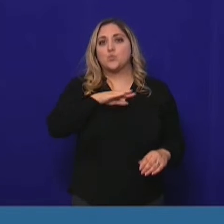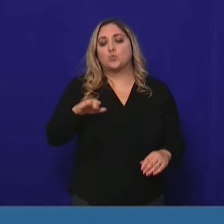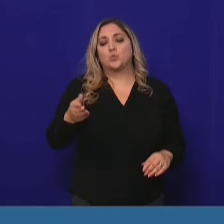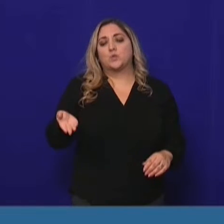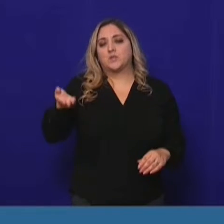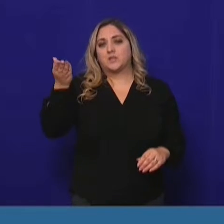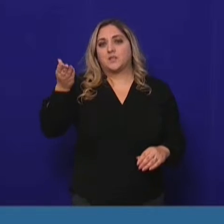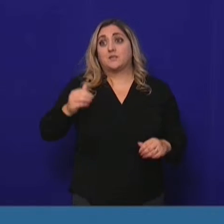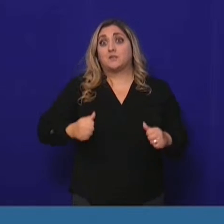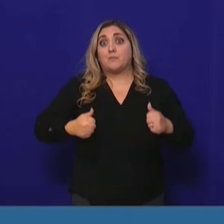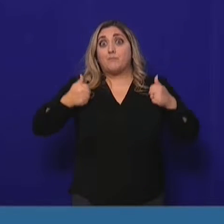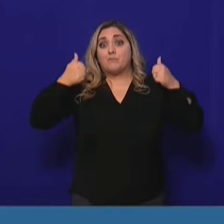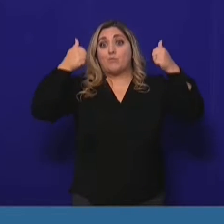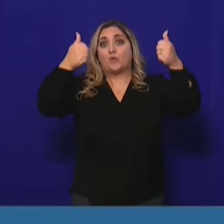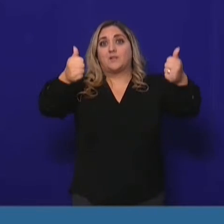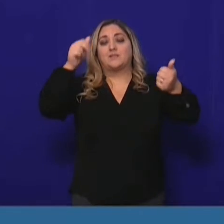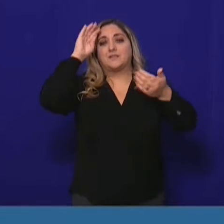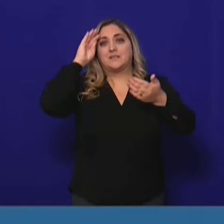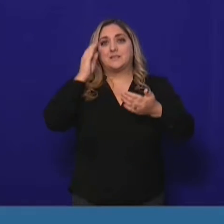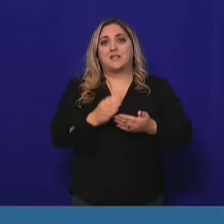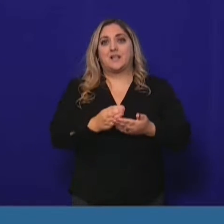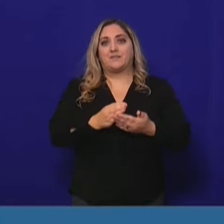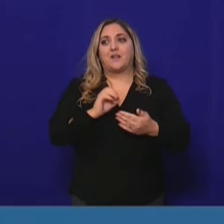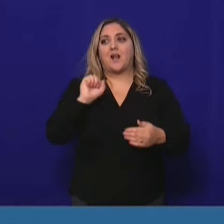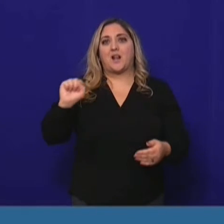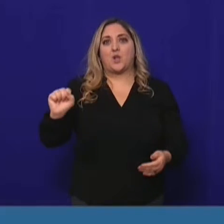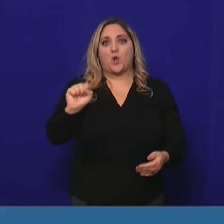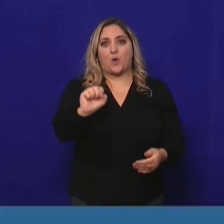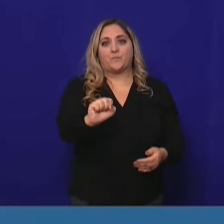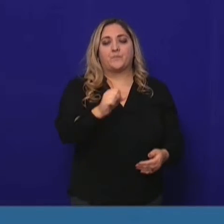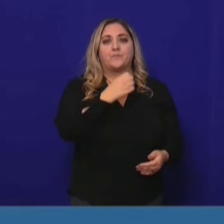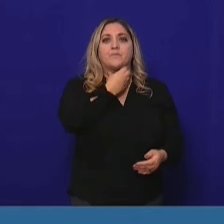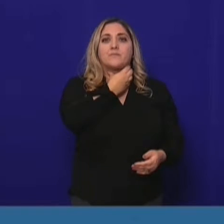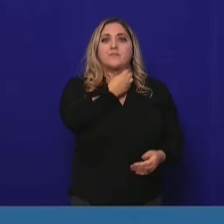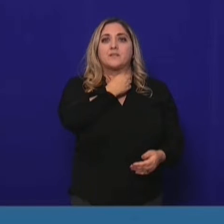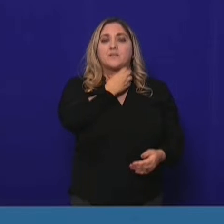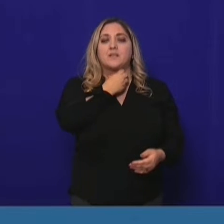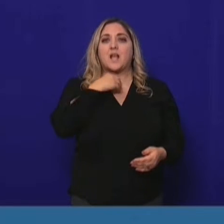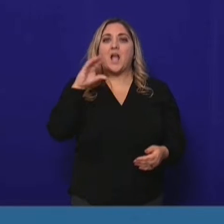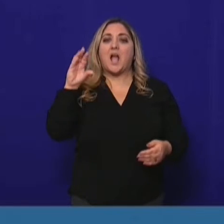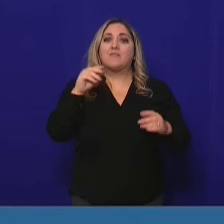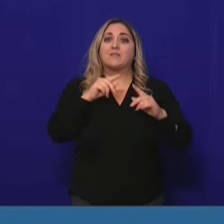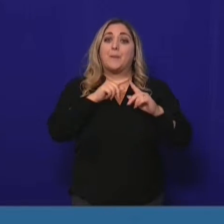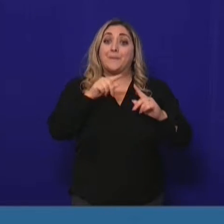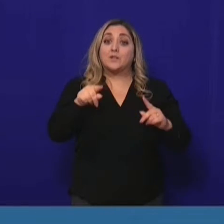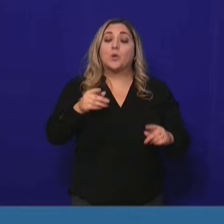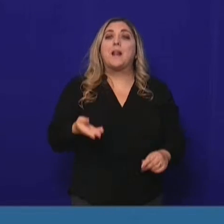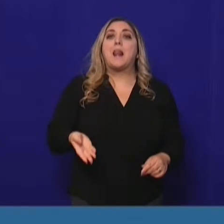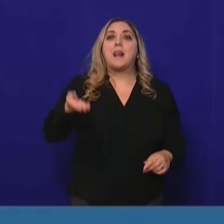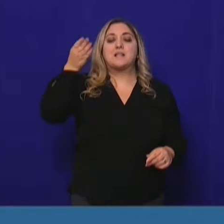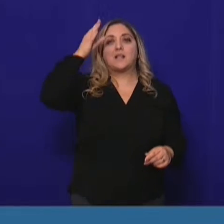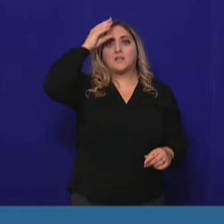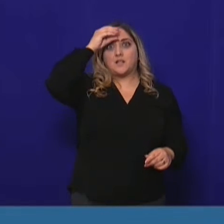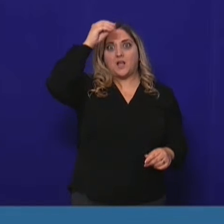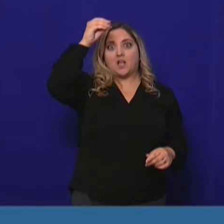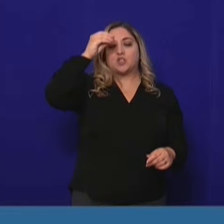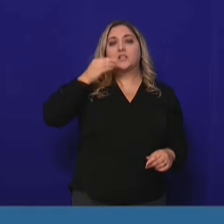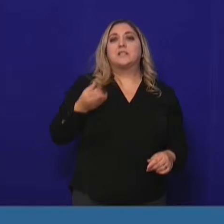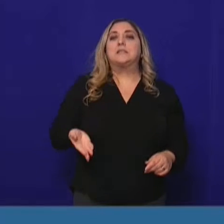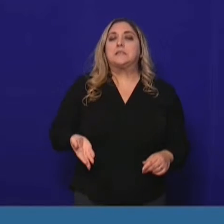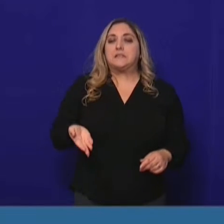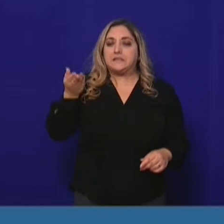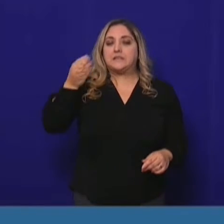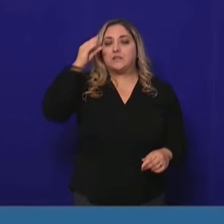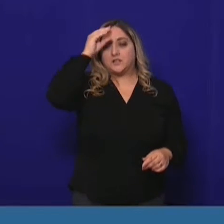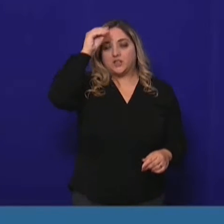importanti li dejjem nipproteġuhom. Infatti l-maġġor parti kienu fl-irġiel, dejjem rajna li iktar kellna